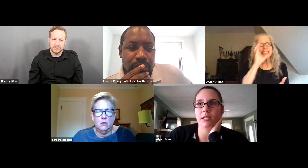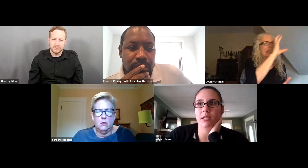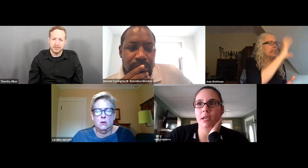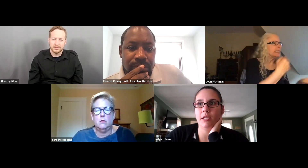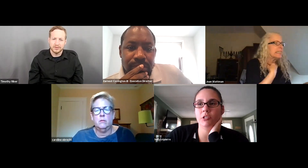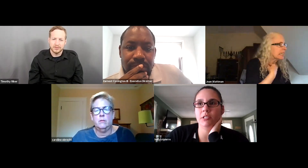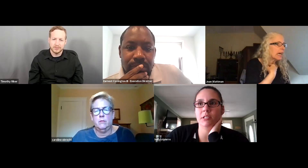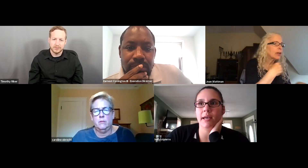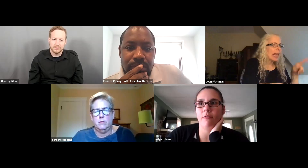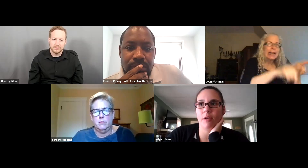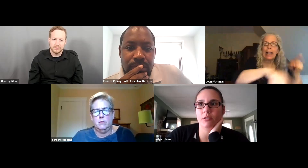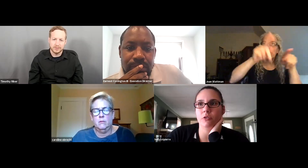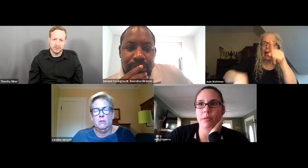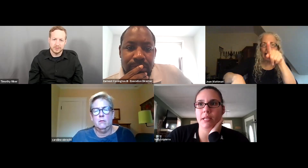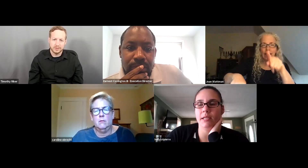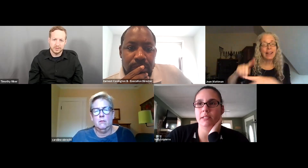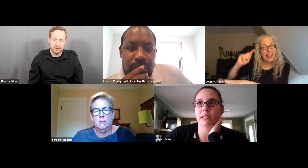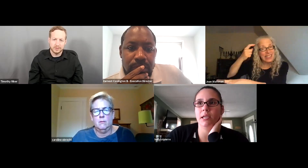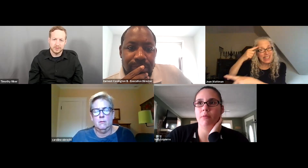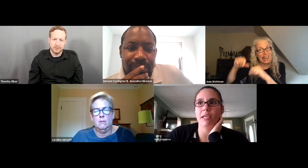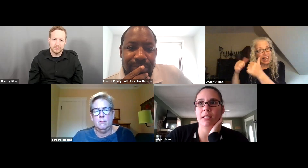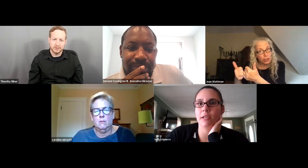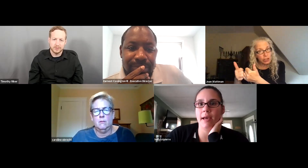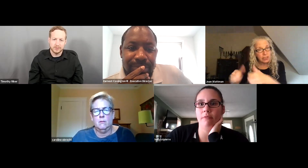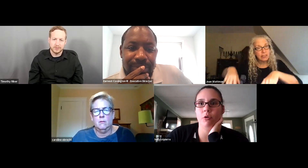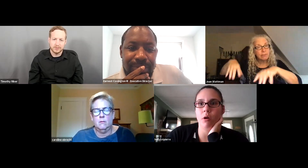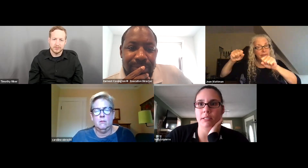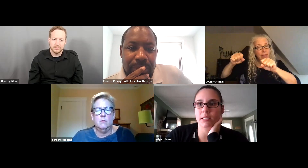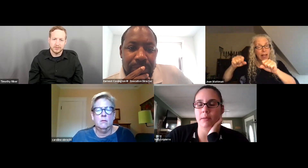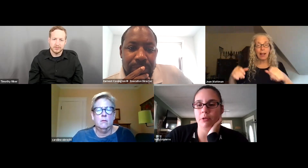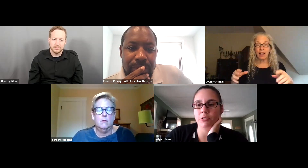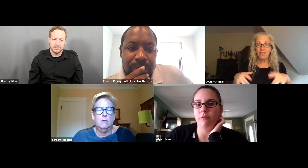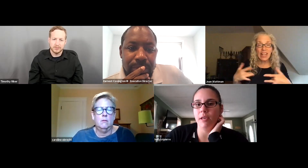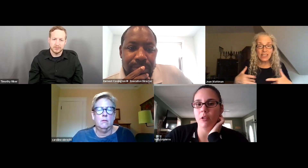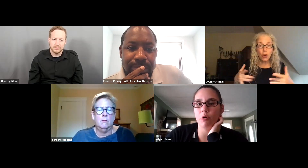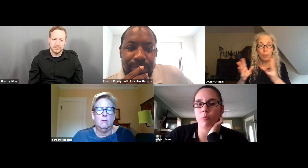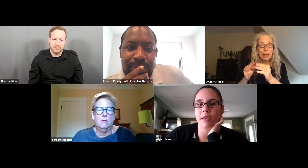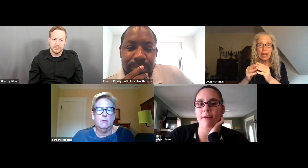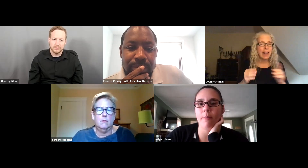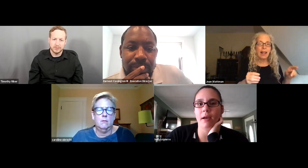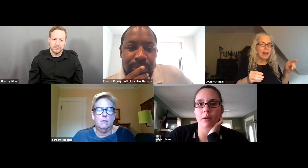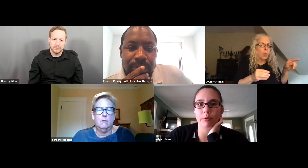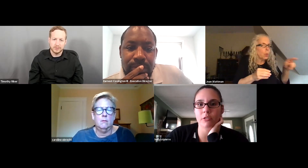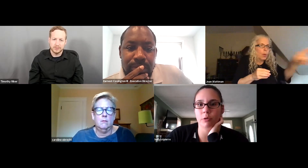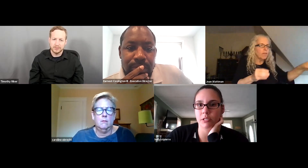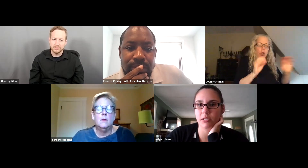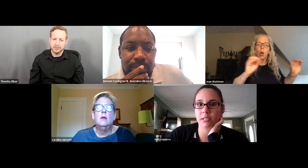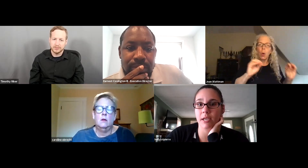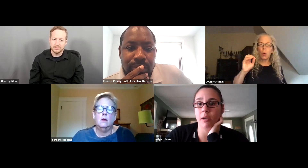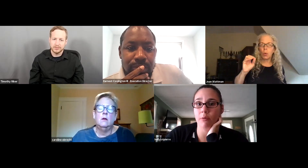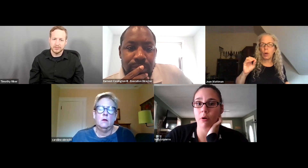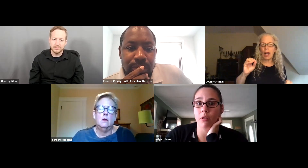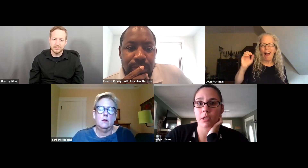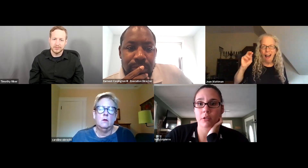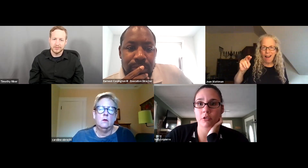with state agencies that have events or meetings and we have no on-site person available, we have a backup resource to